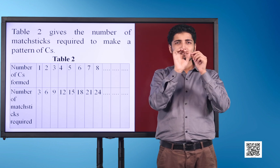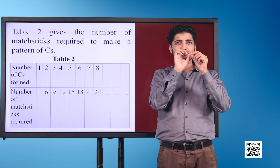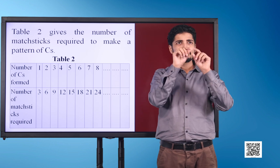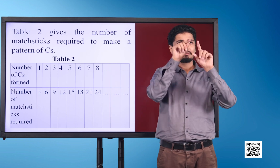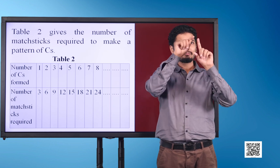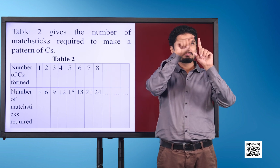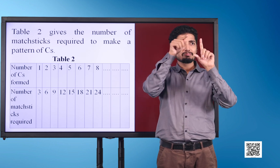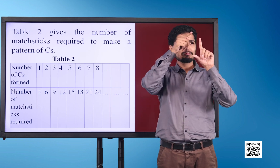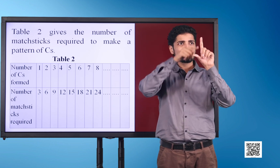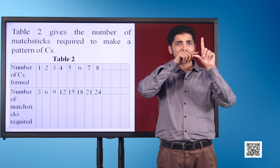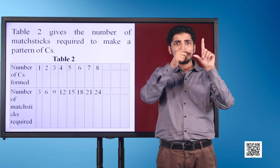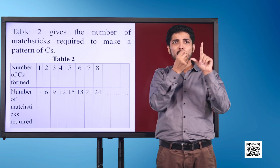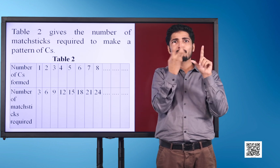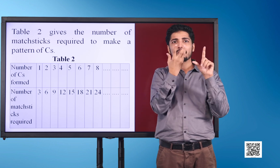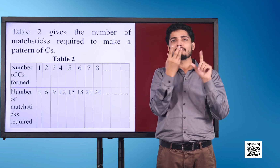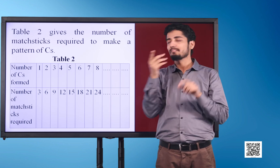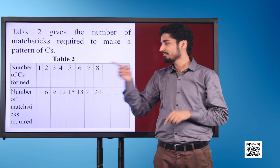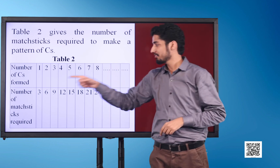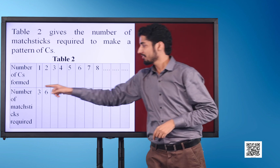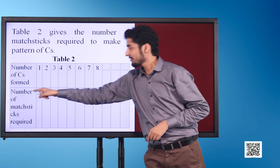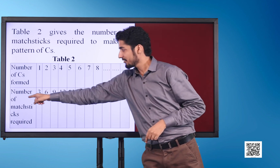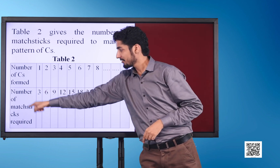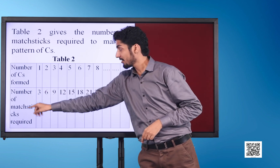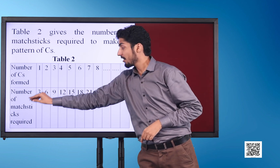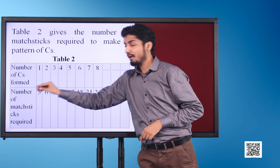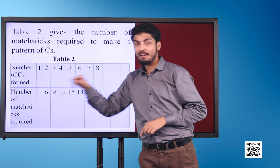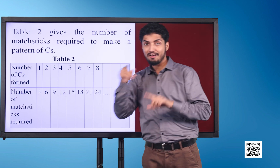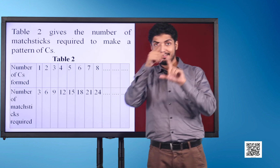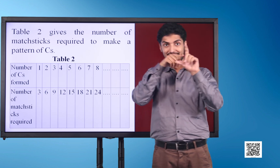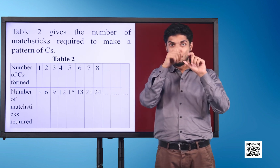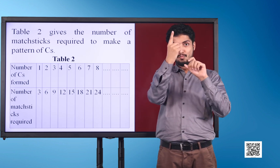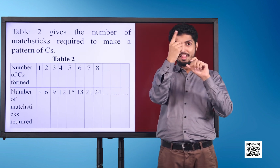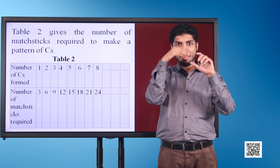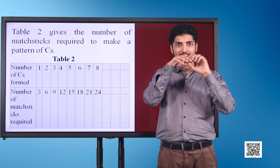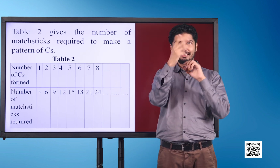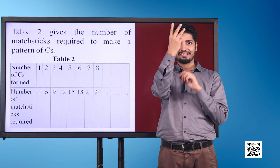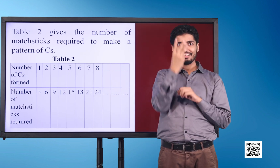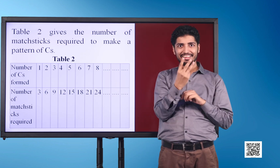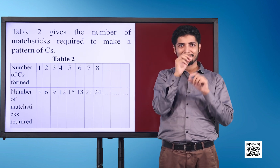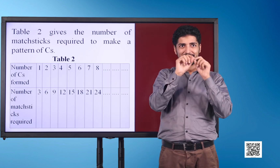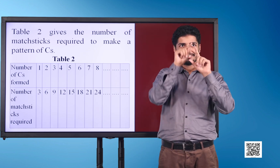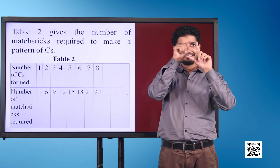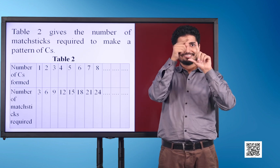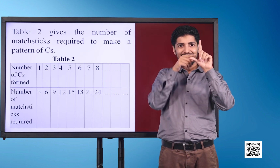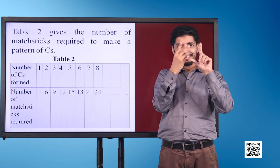6, 18, 7, 21, 8, 24, and so on.